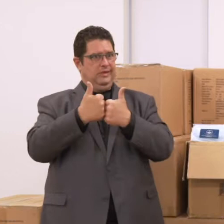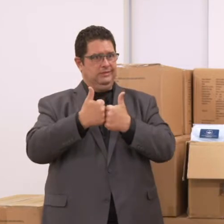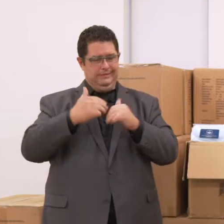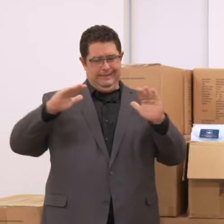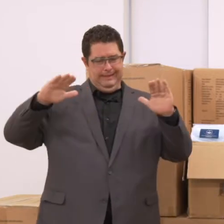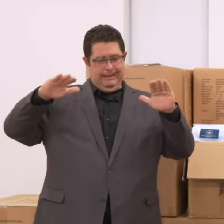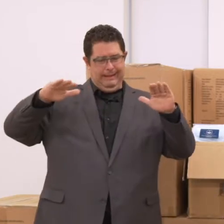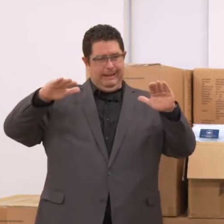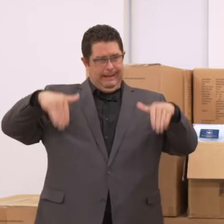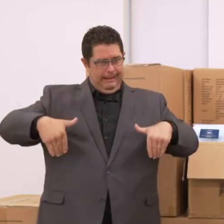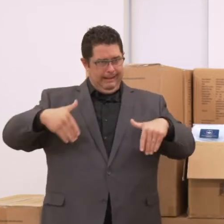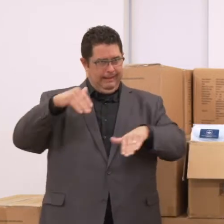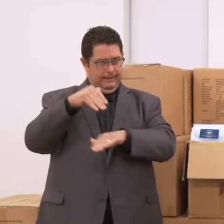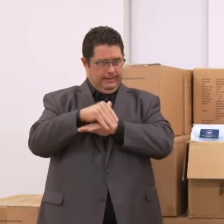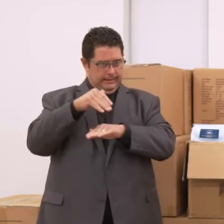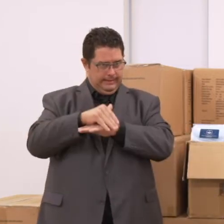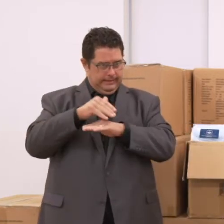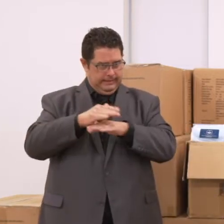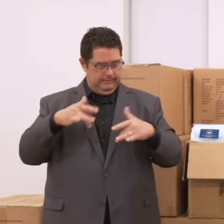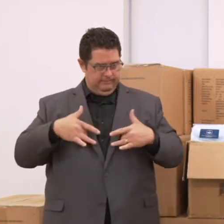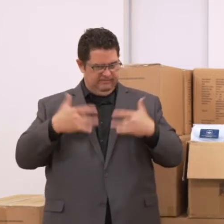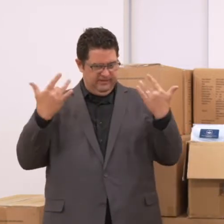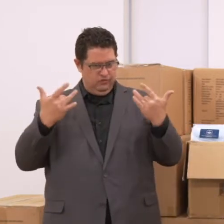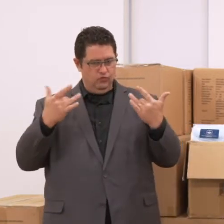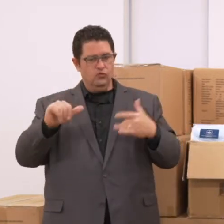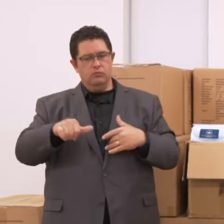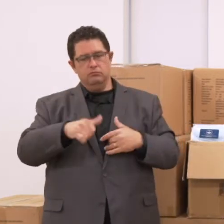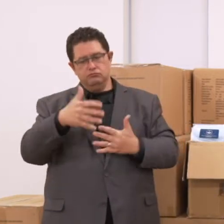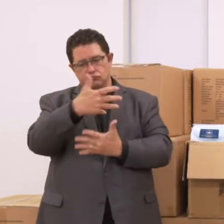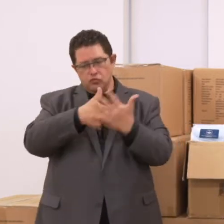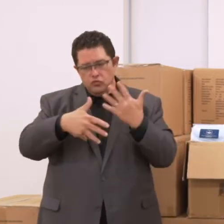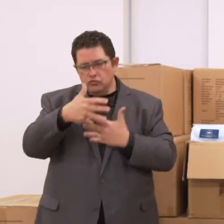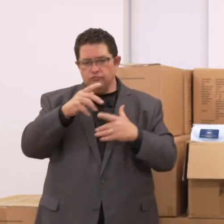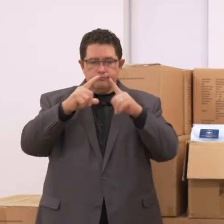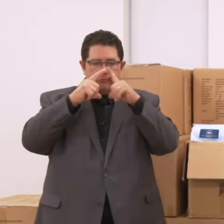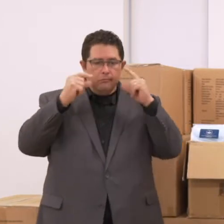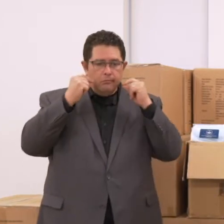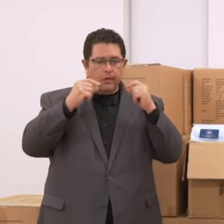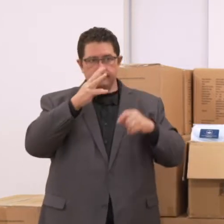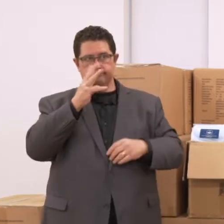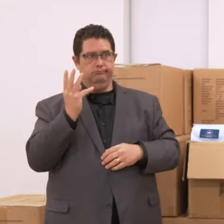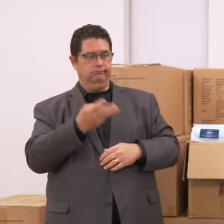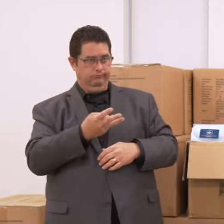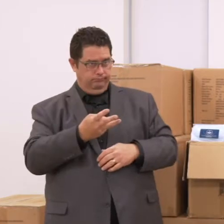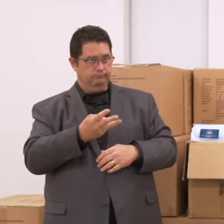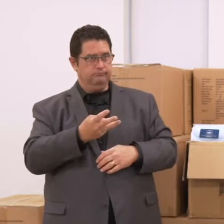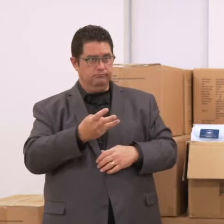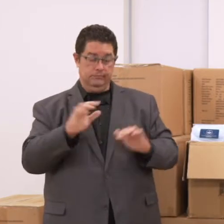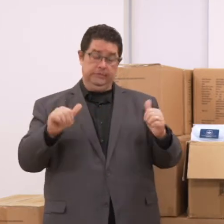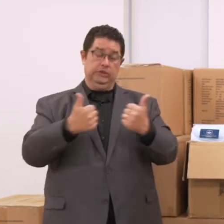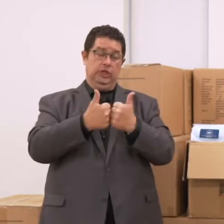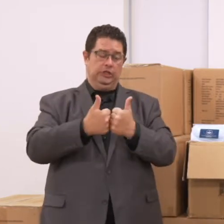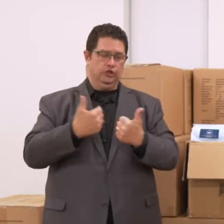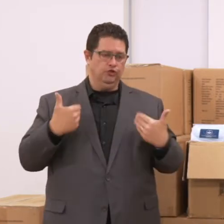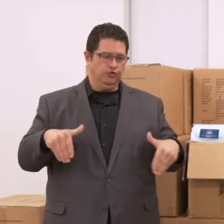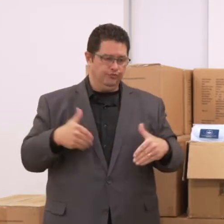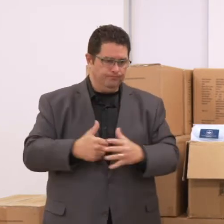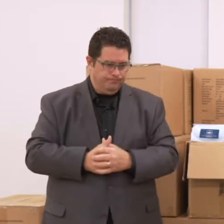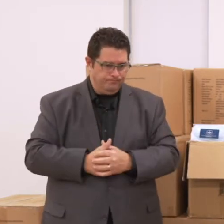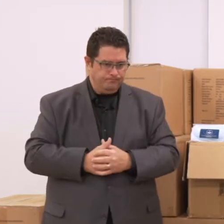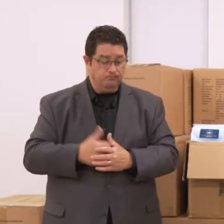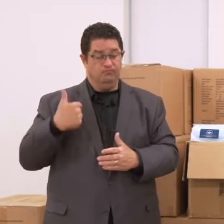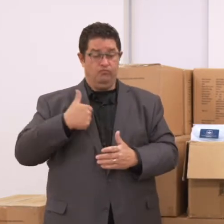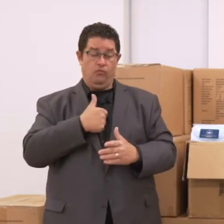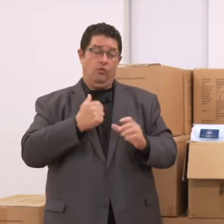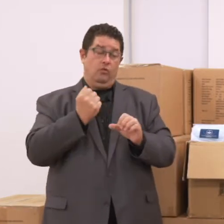where social distancing, mask wearing, and other requirements just aren't being followed. It has been a challenge. So we're making